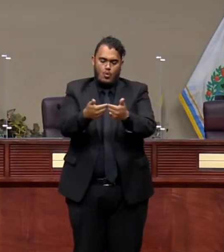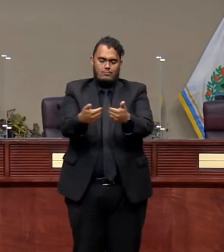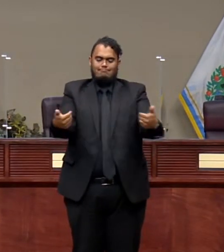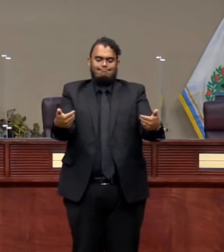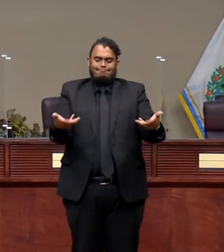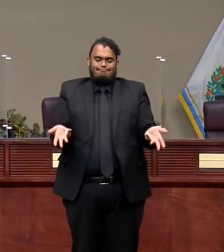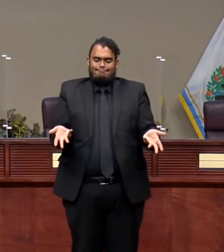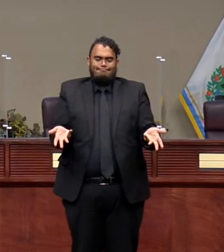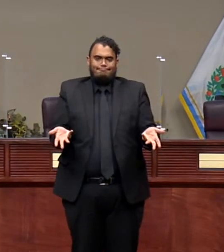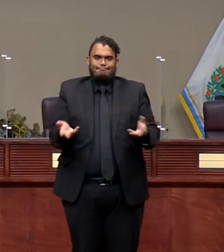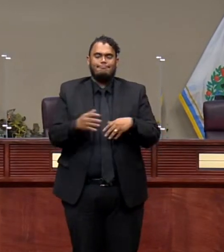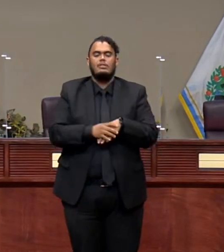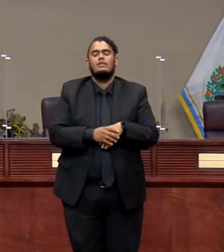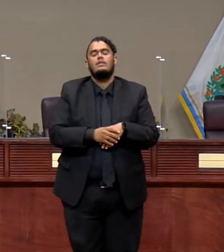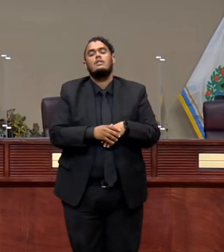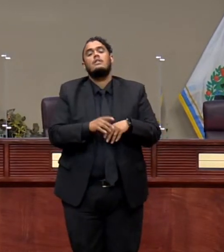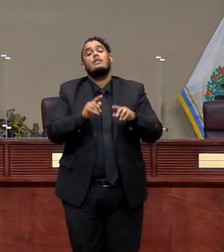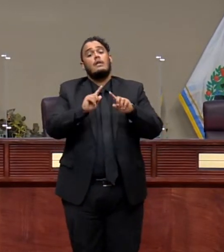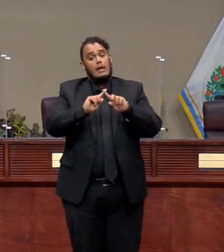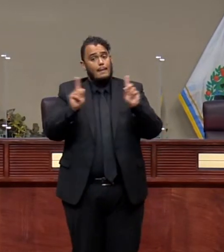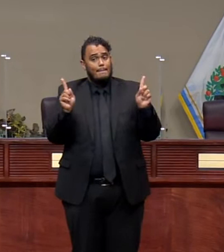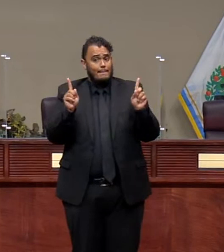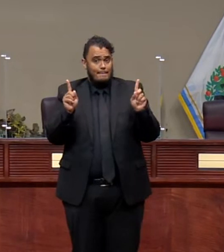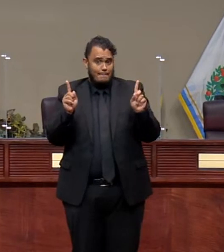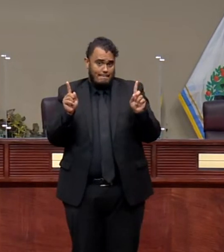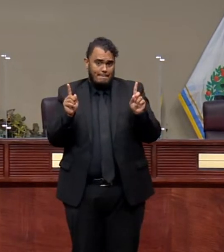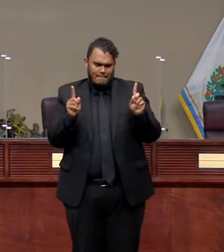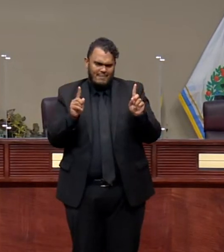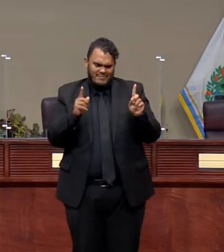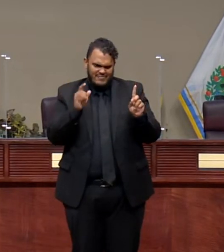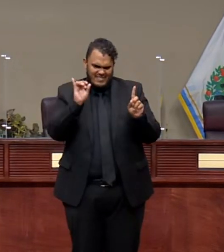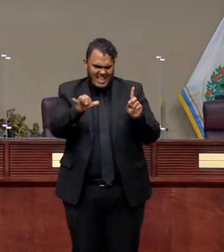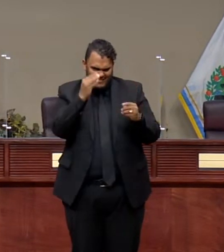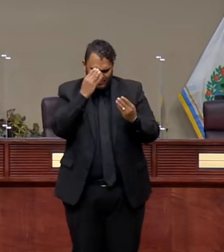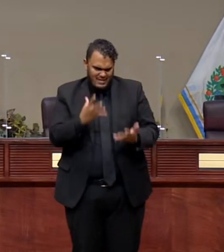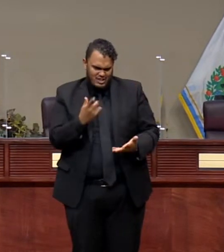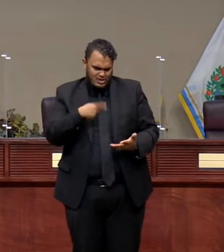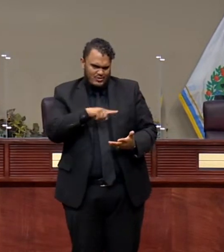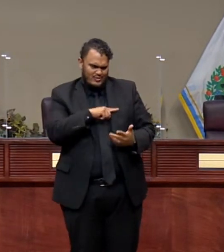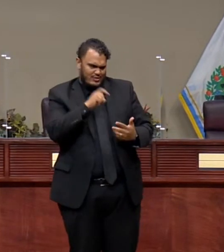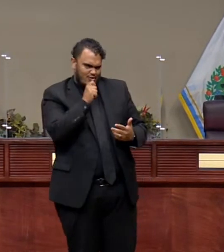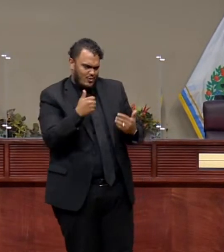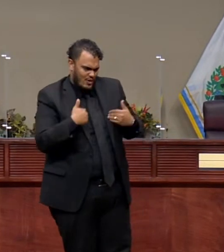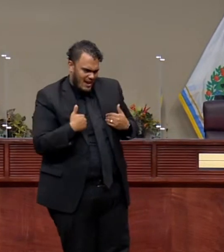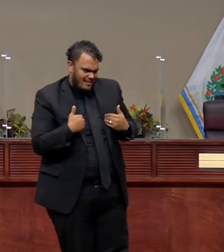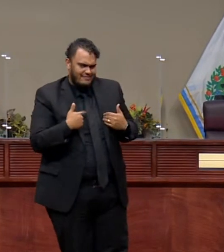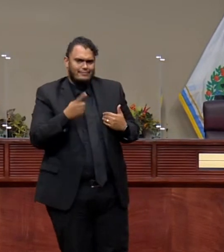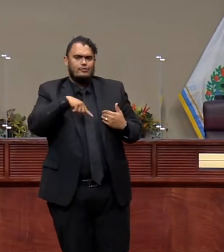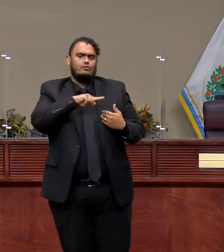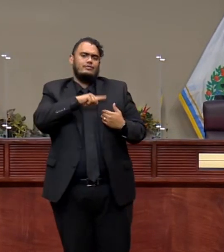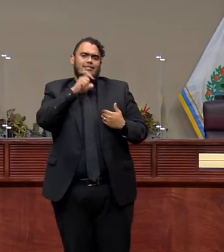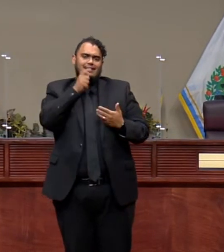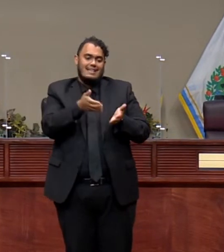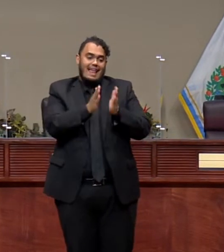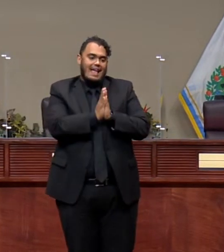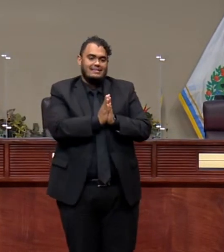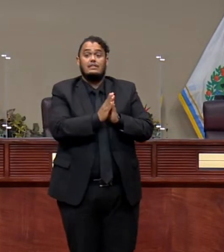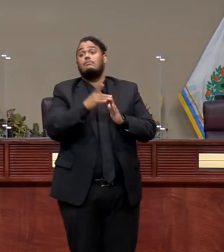that information. Again, we have not required our employees to produce their vaccination cards. They've only had to